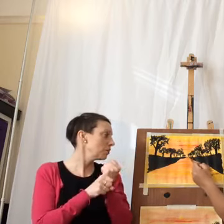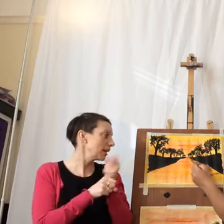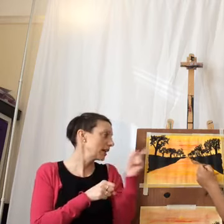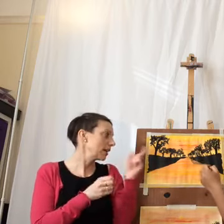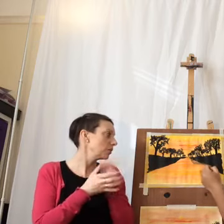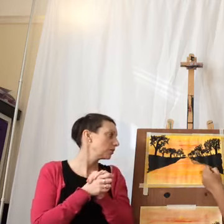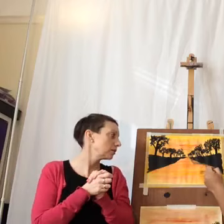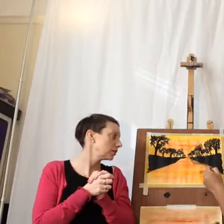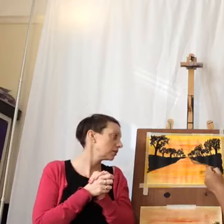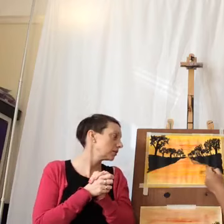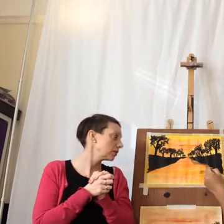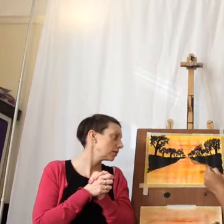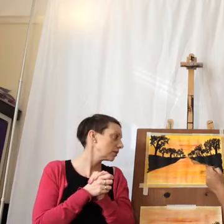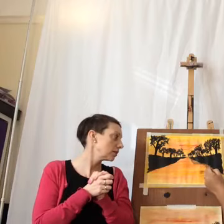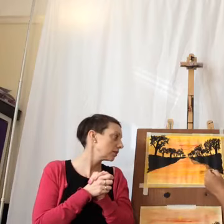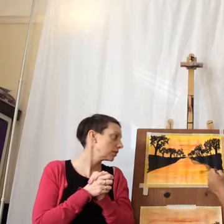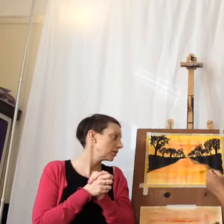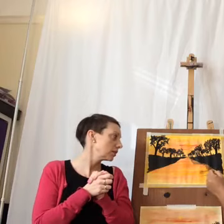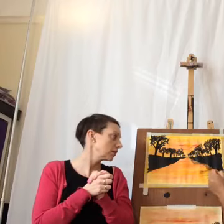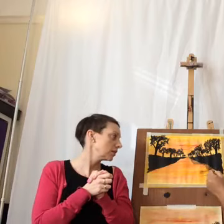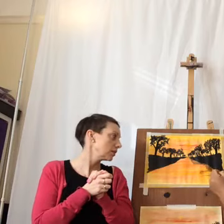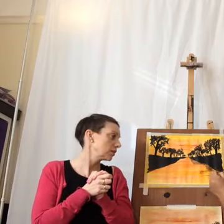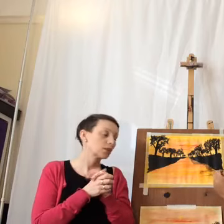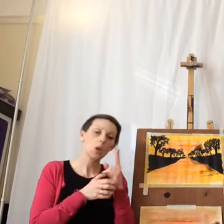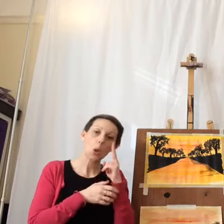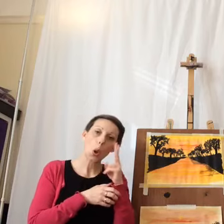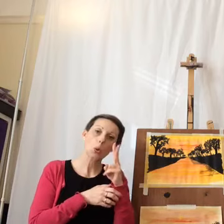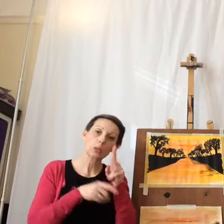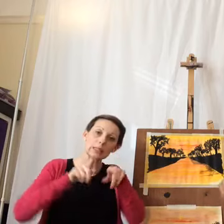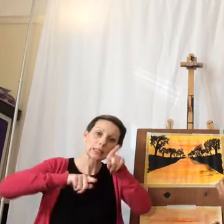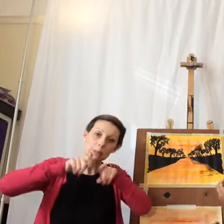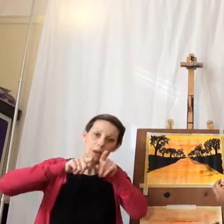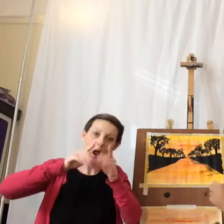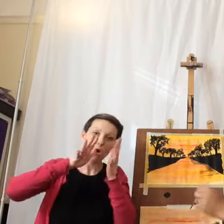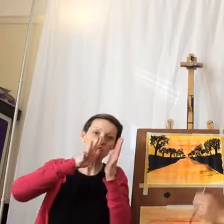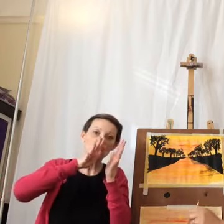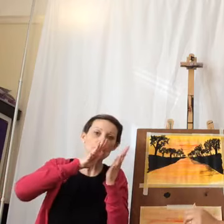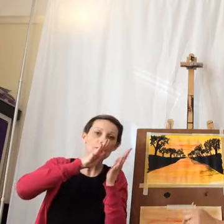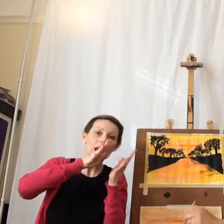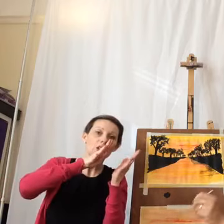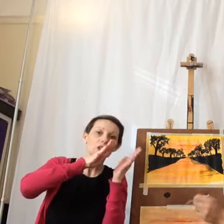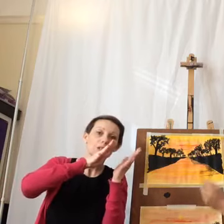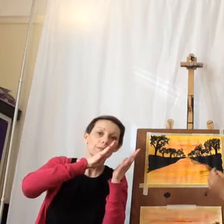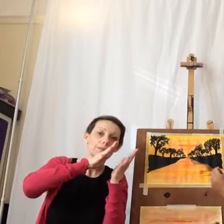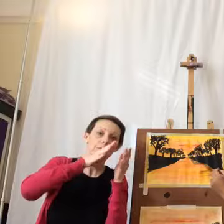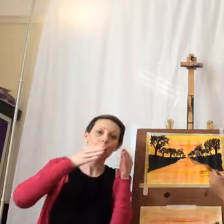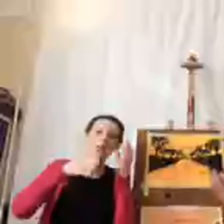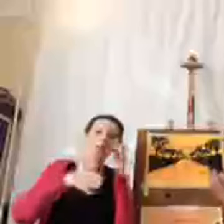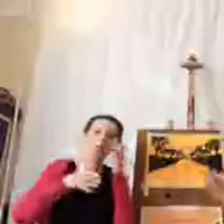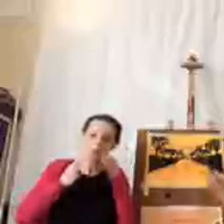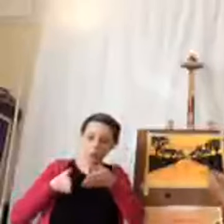What are you making now? You're just doing a reflection. Not doing it very well, but you know.